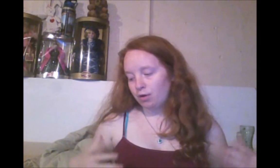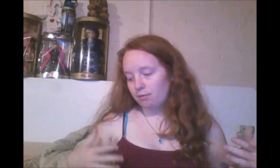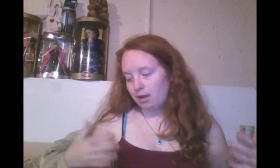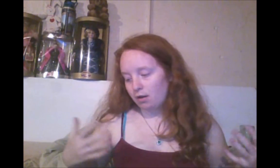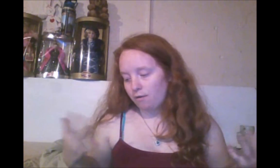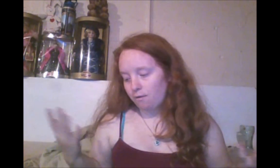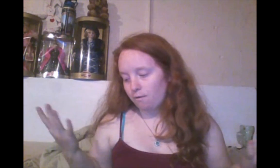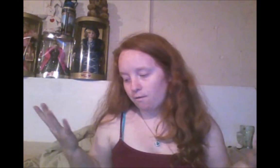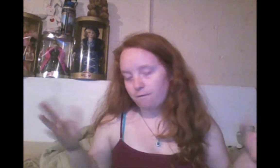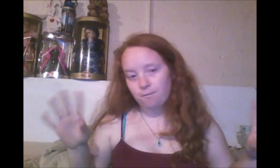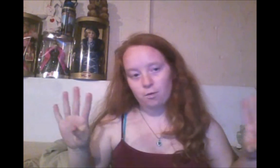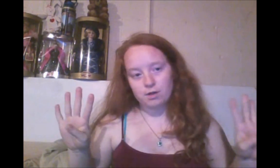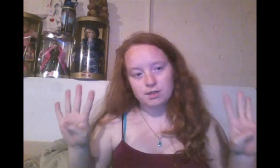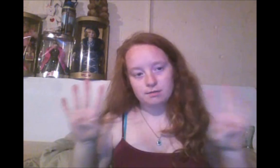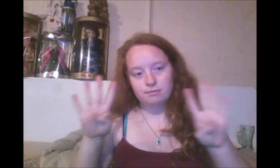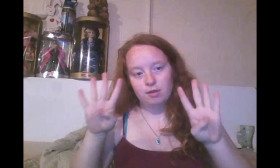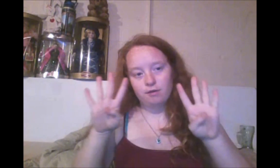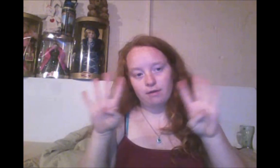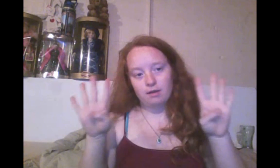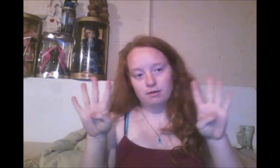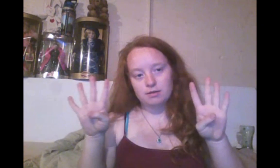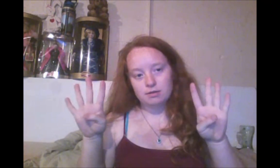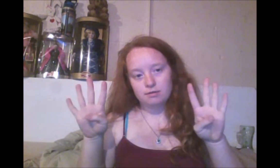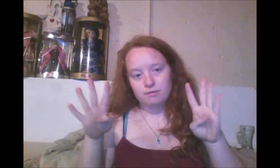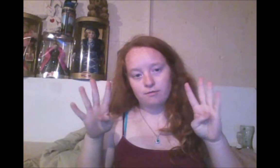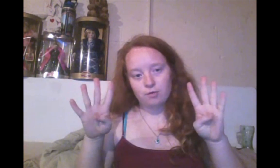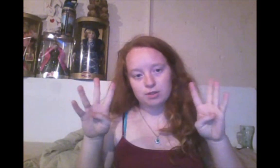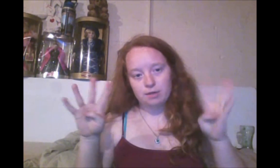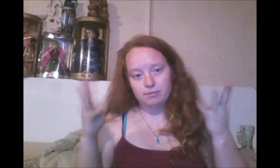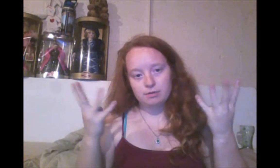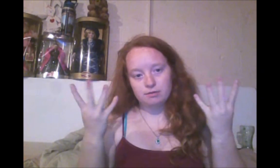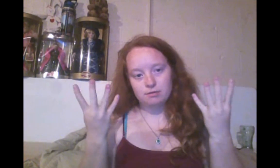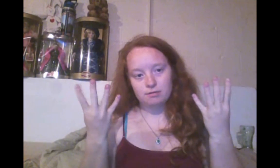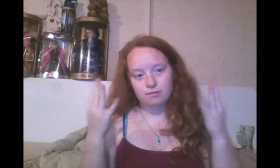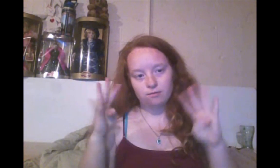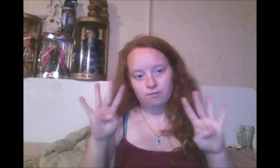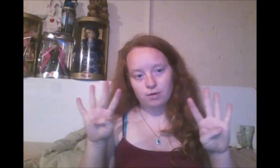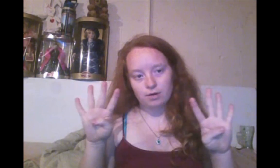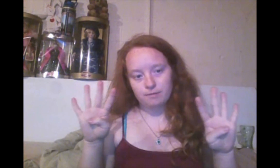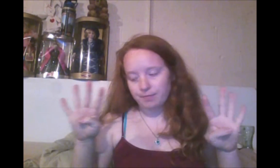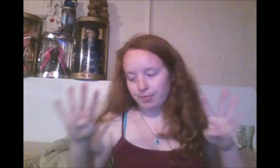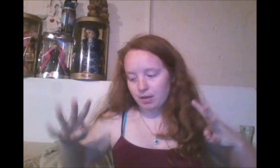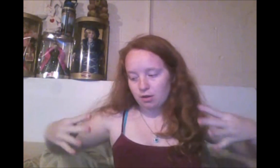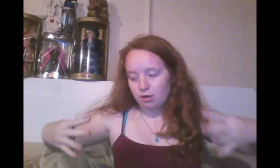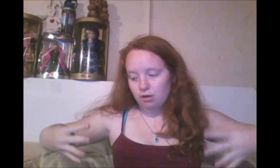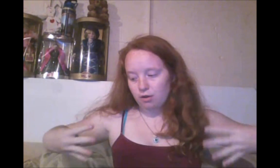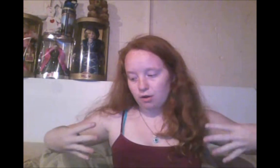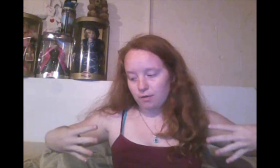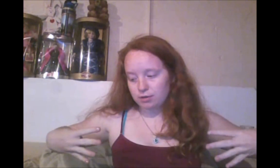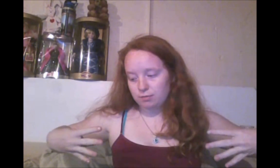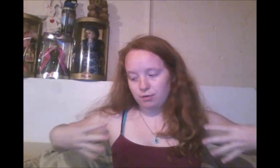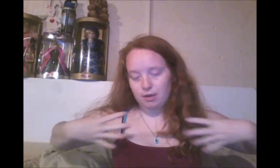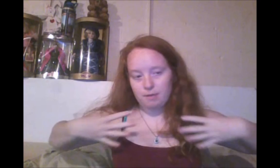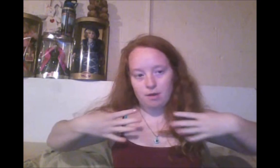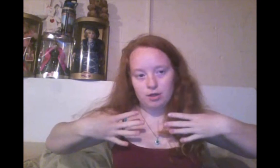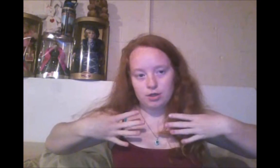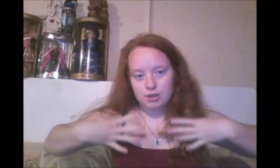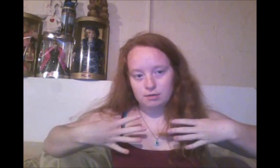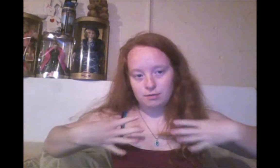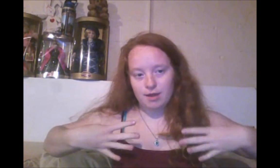make fours with your fingers. Four shapes. Four. You're going to put them on your chest. Well, not on your